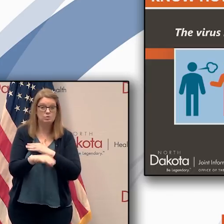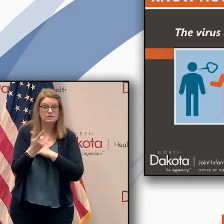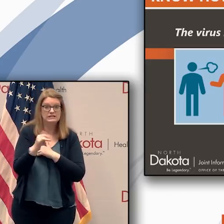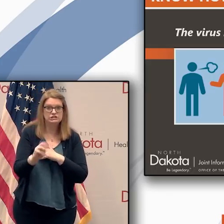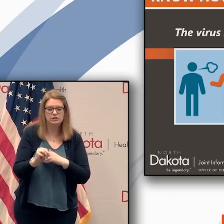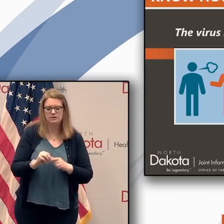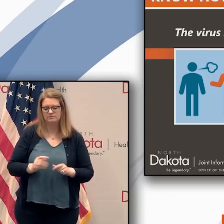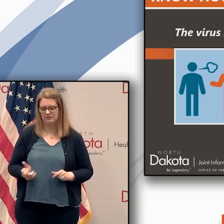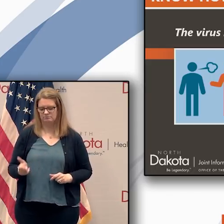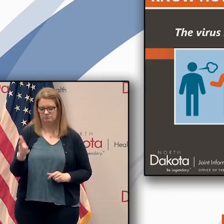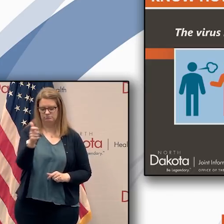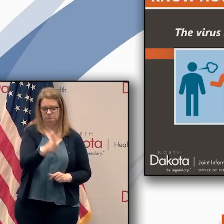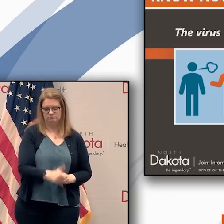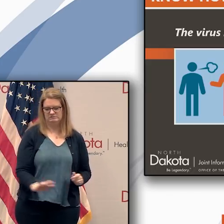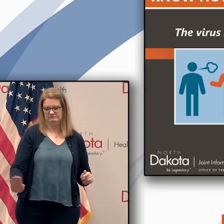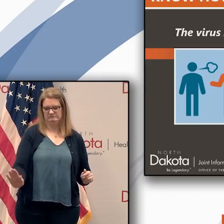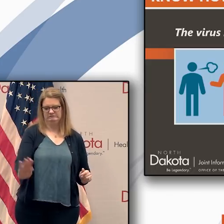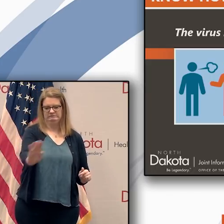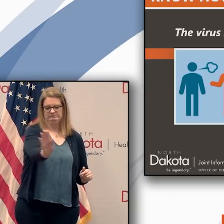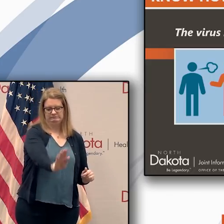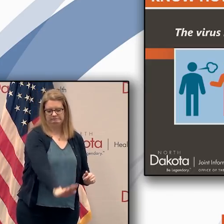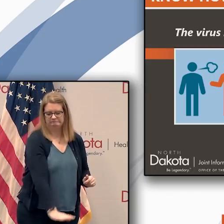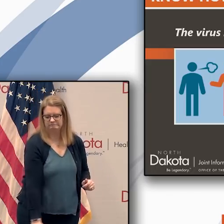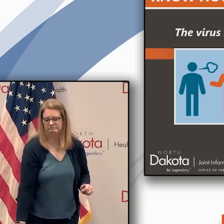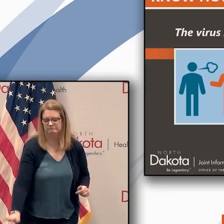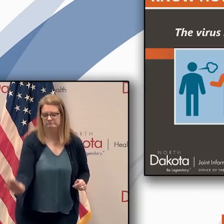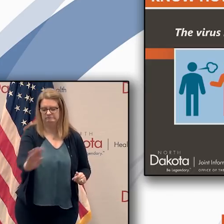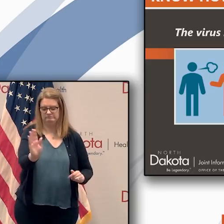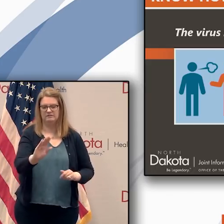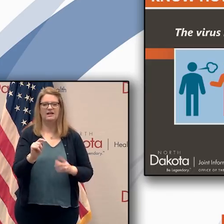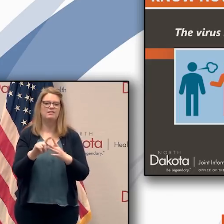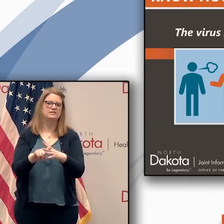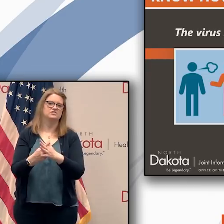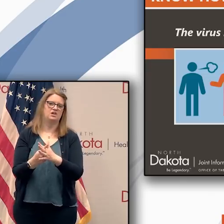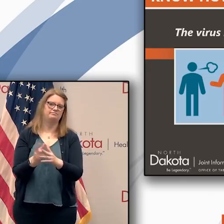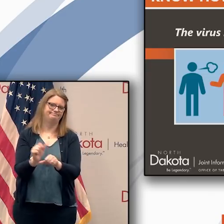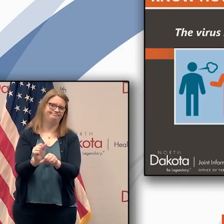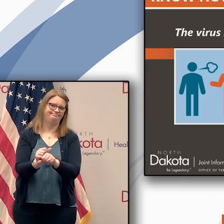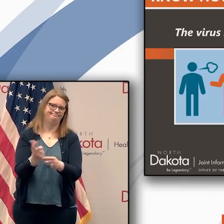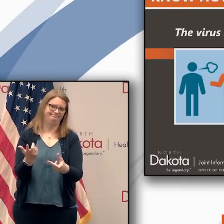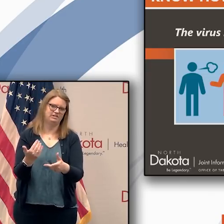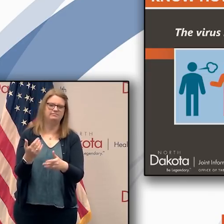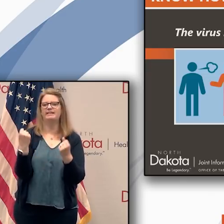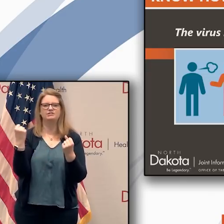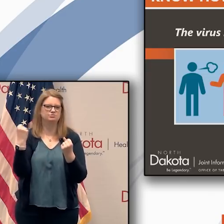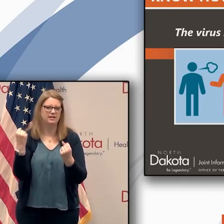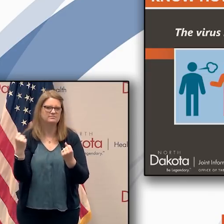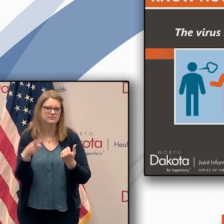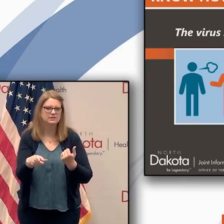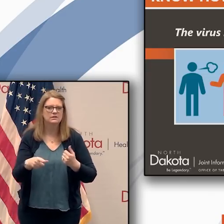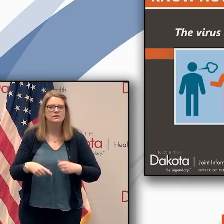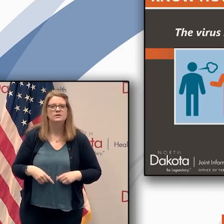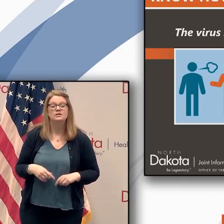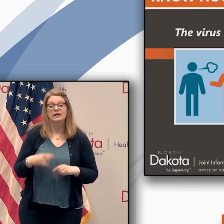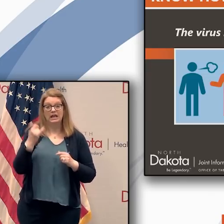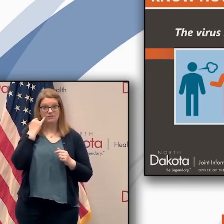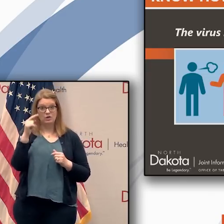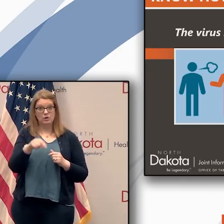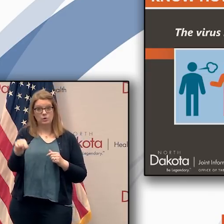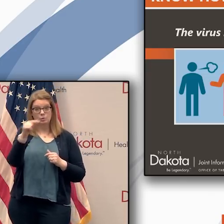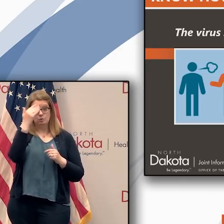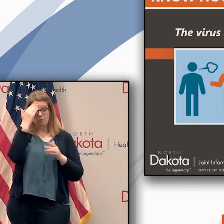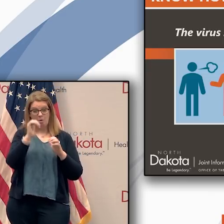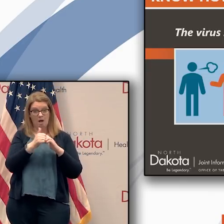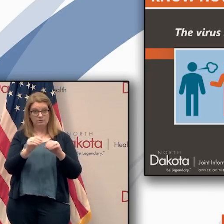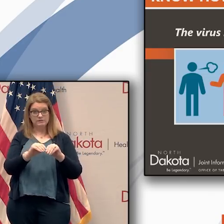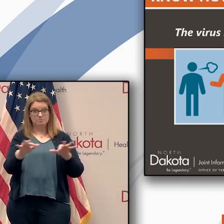else has used it. There's a lot of things that you can do to protect yourself and protect your family. If you know how it spreads, take action